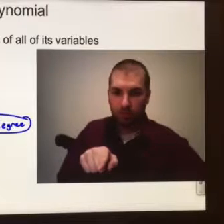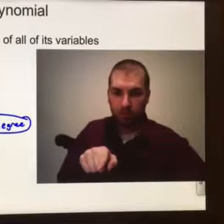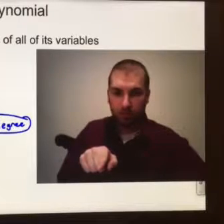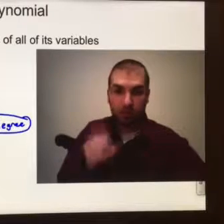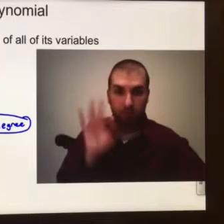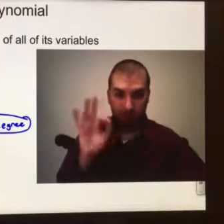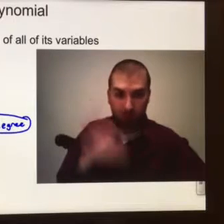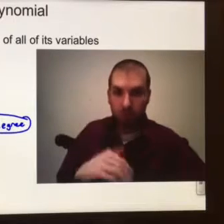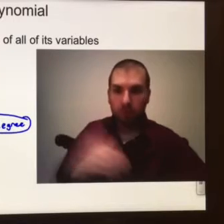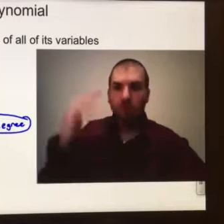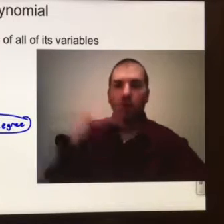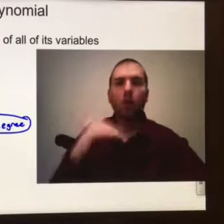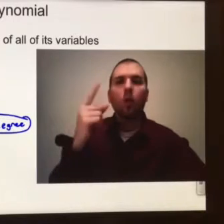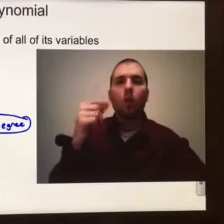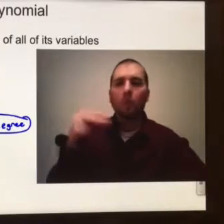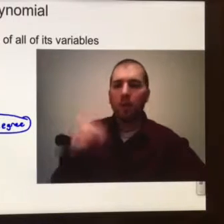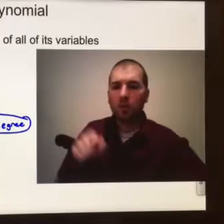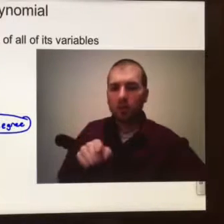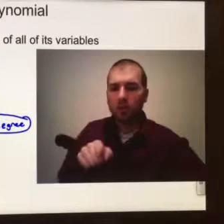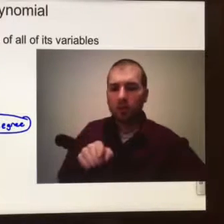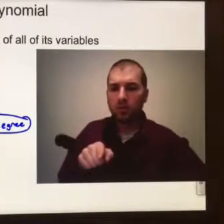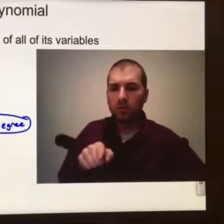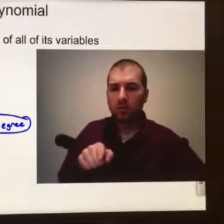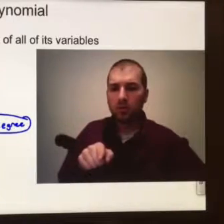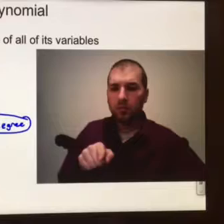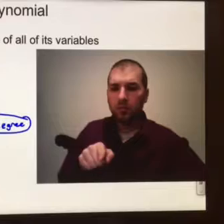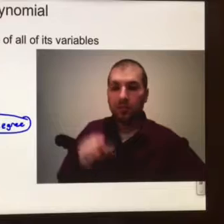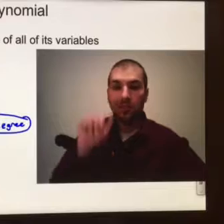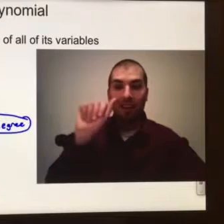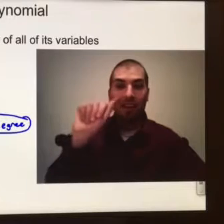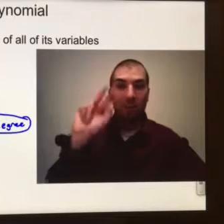If it's just a regular number, it's to the 0 degree.